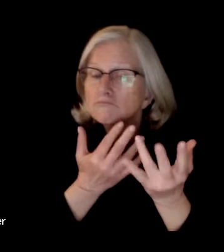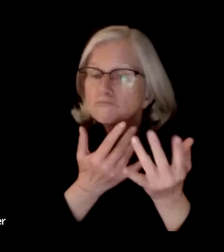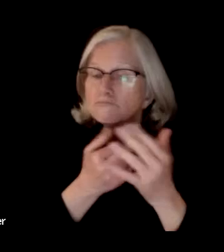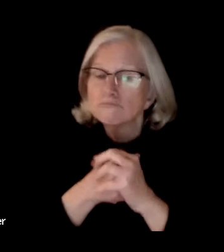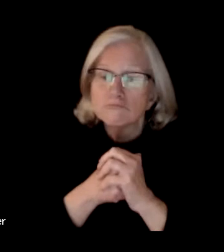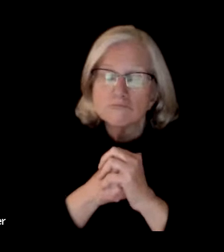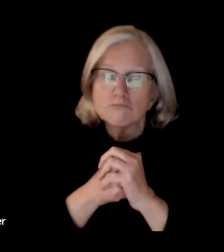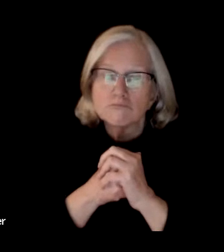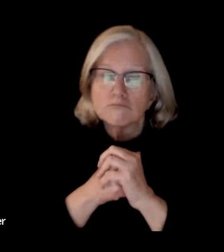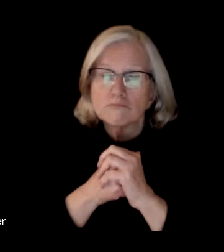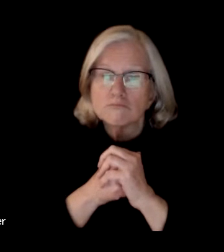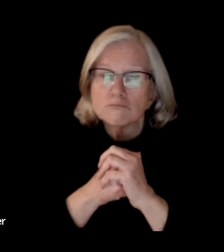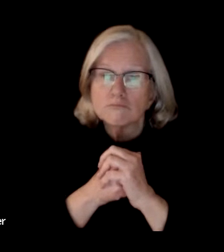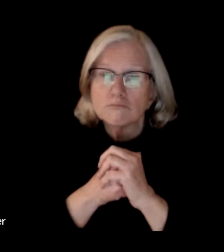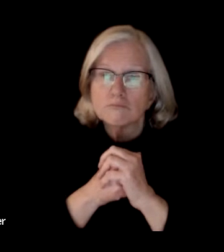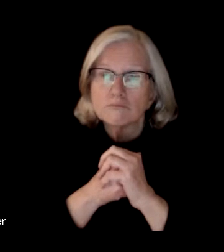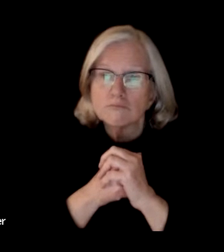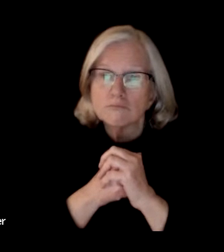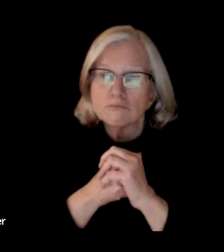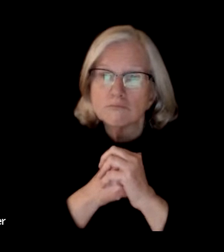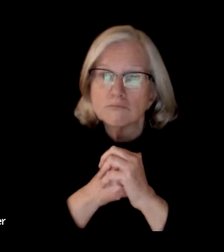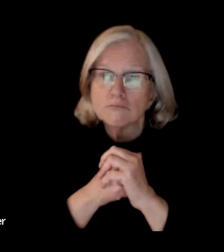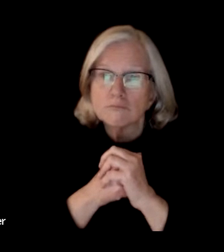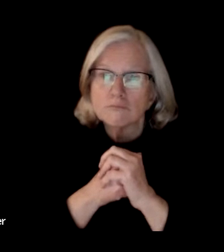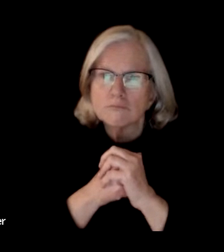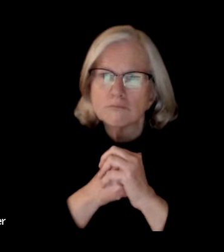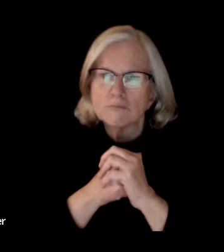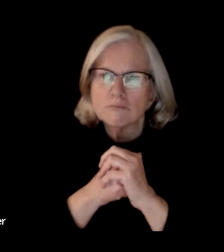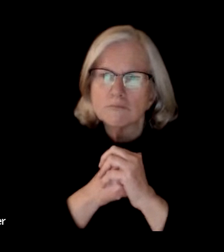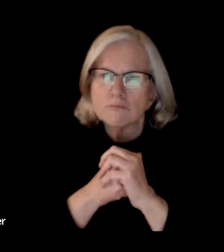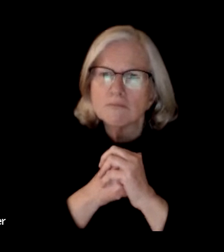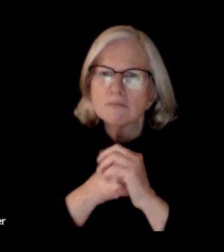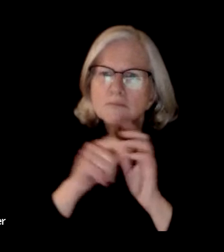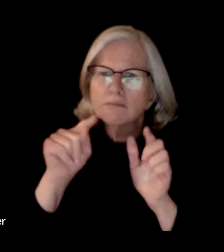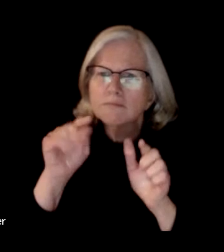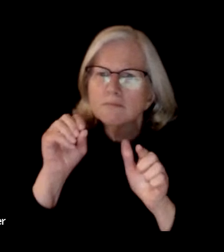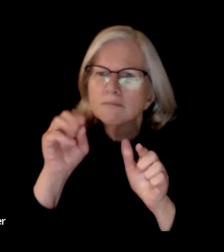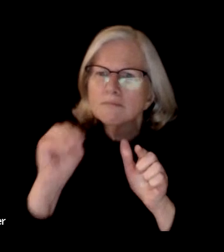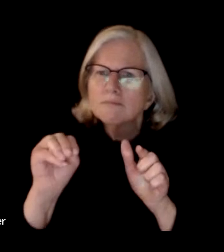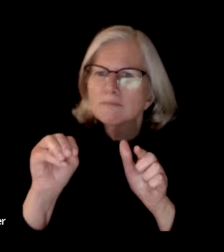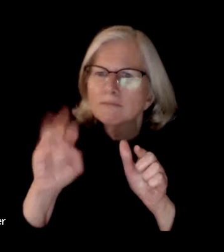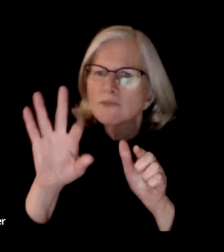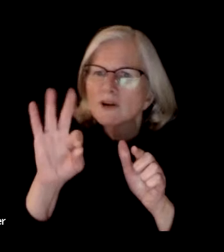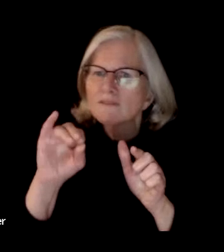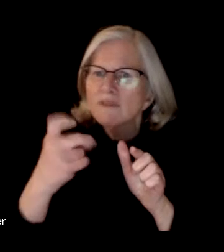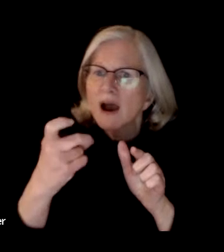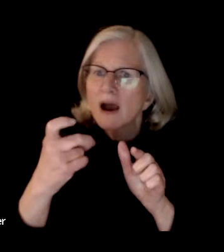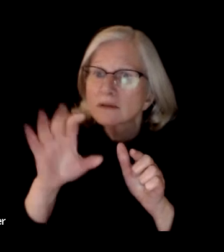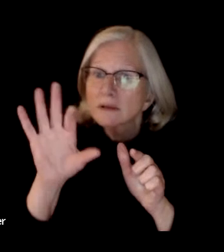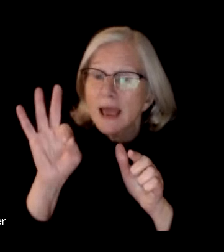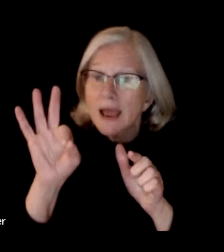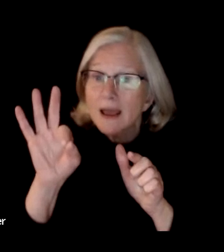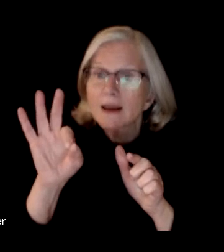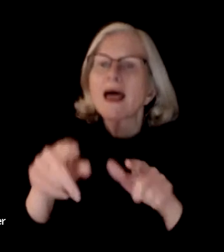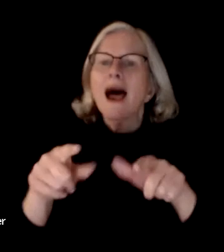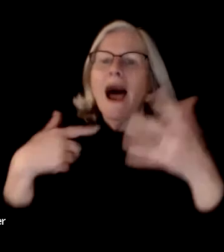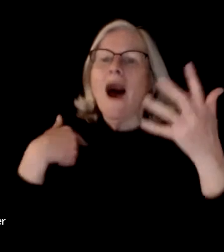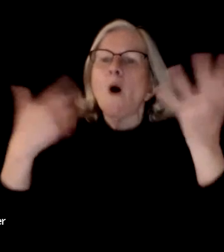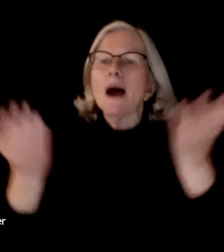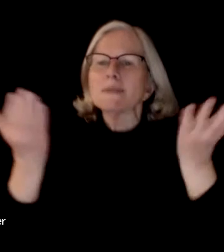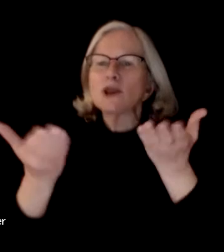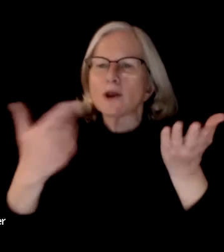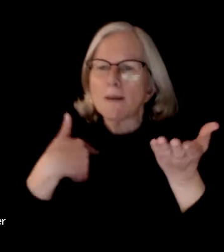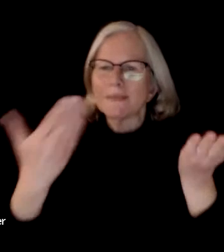Once again, this is from the line of Tom Lydon from Fox 9. Here I am. I know